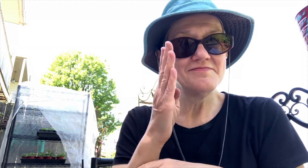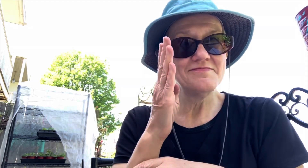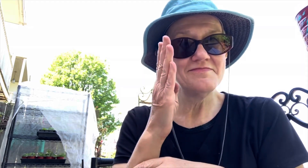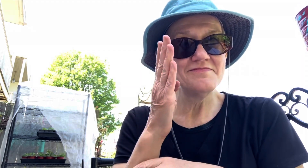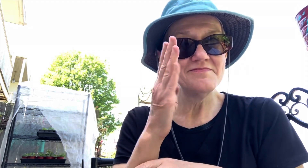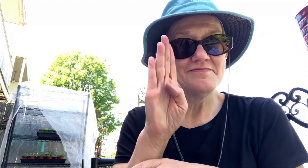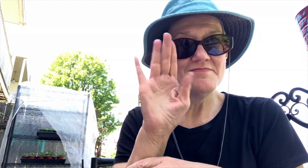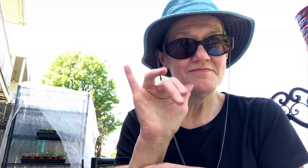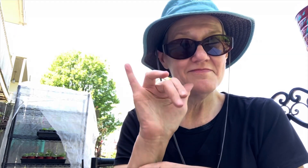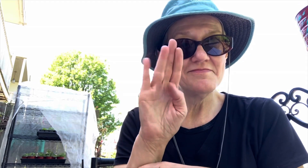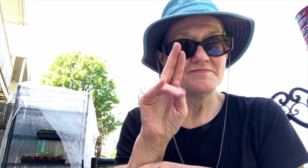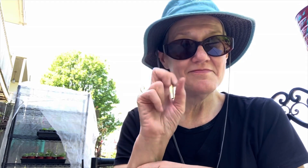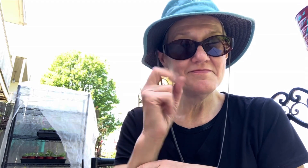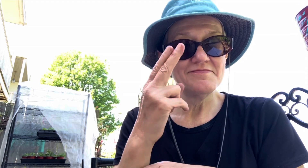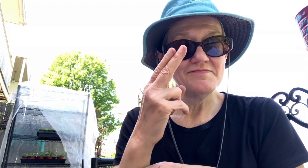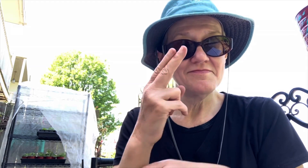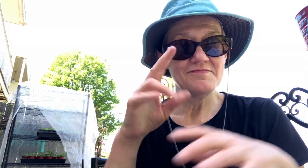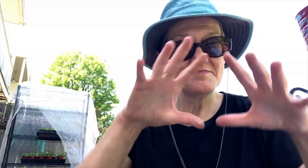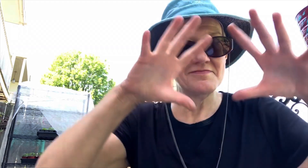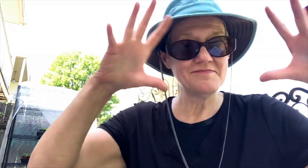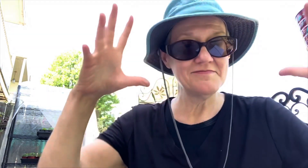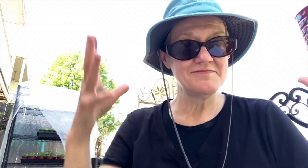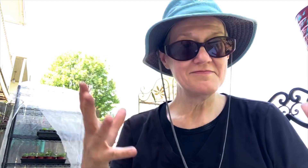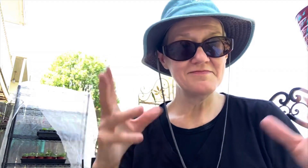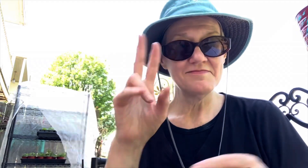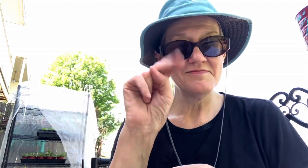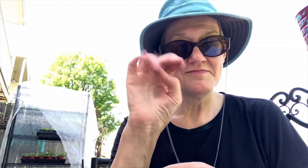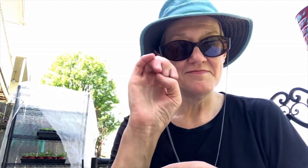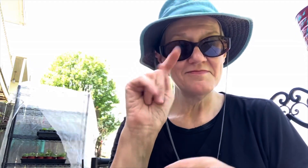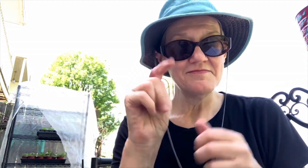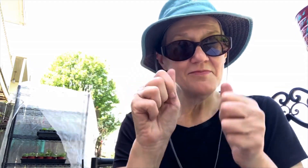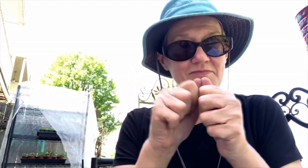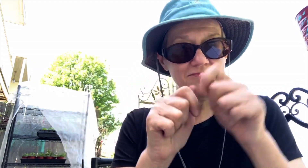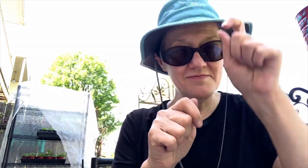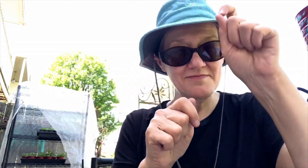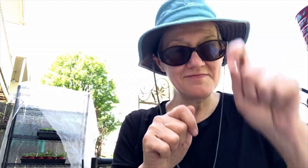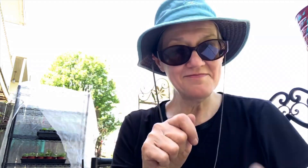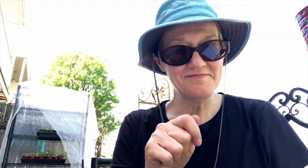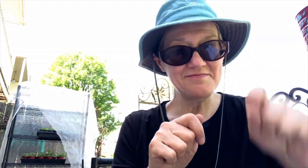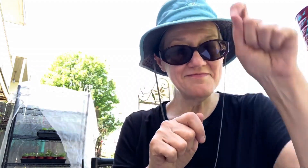This is a blueberry bush net with a zipper.